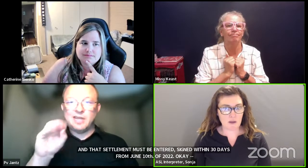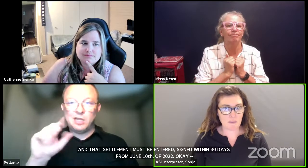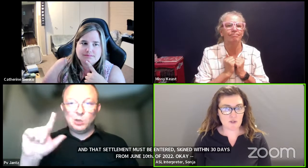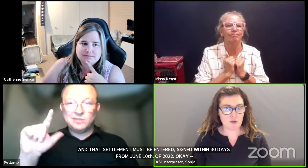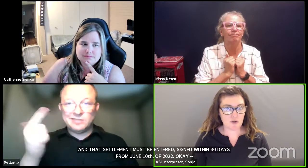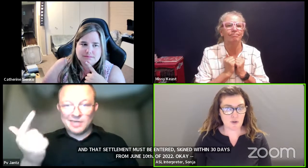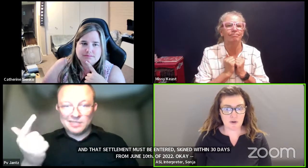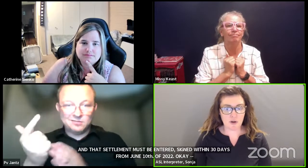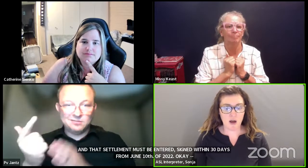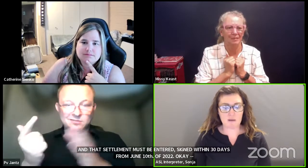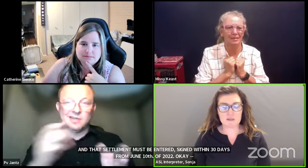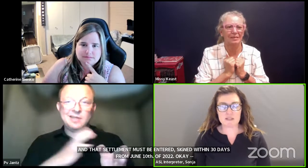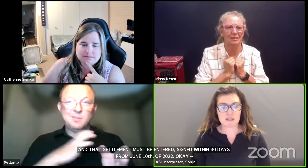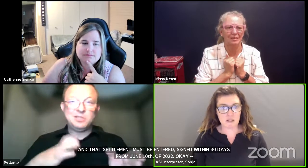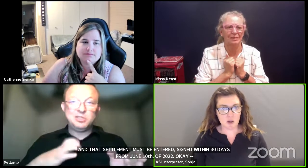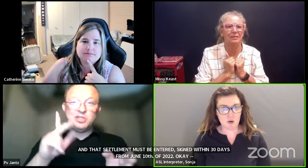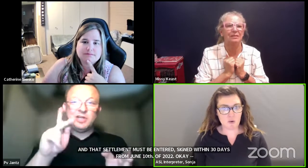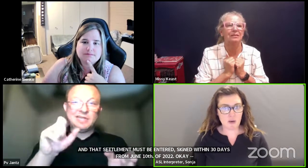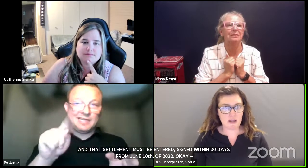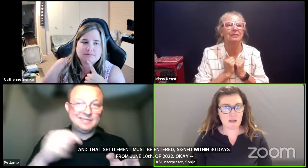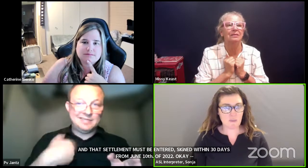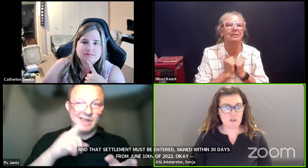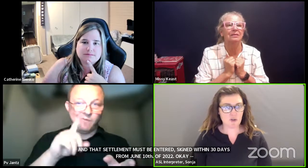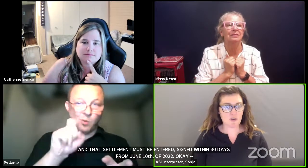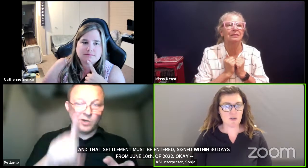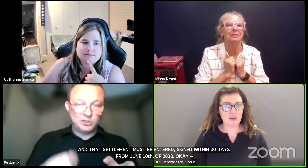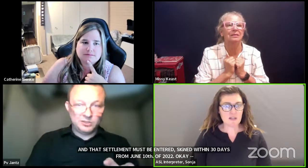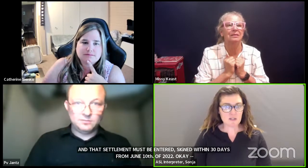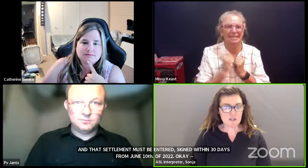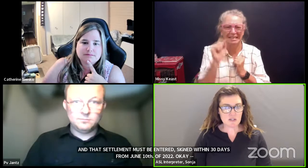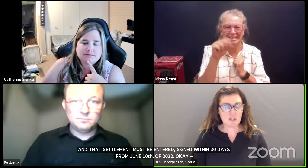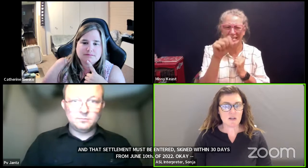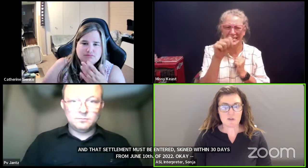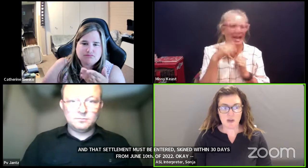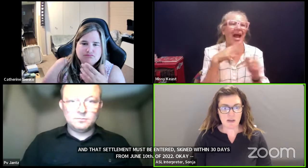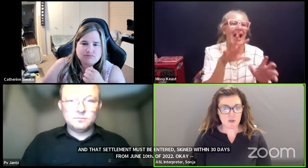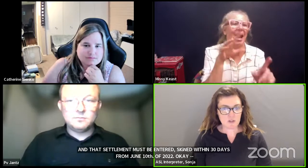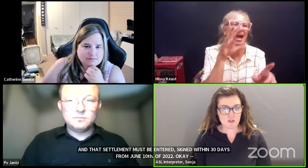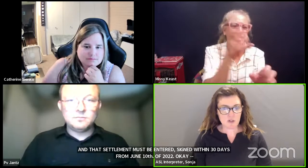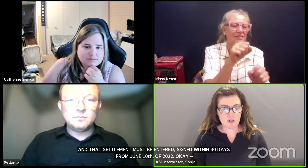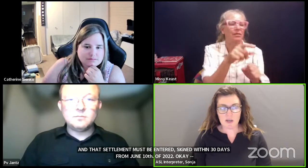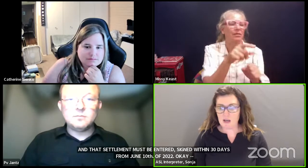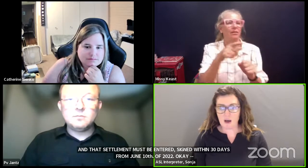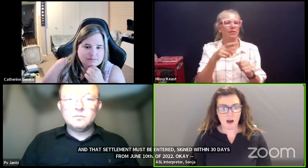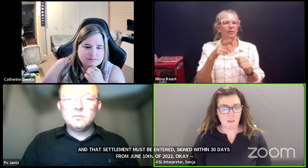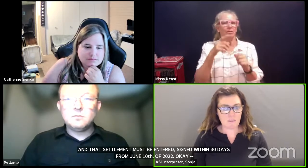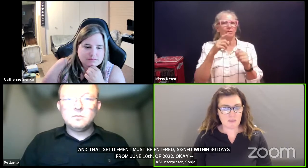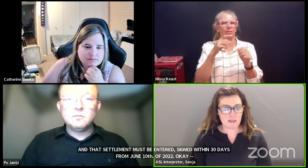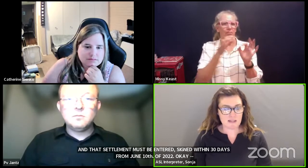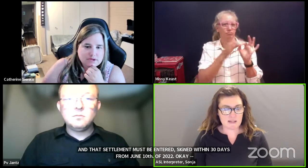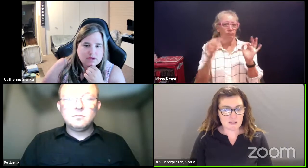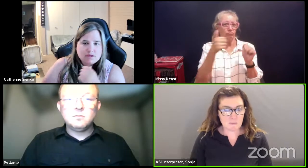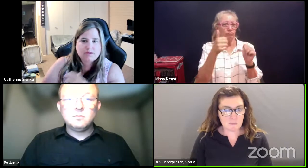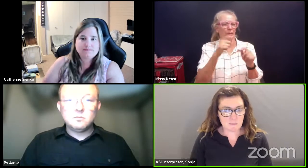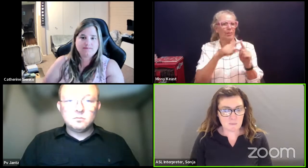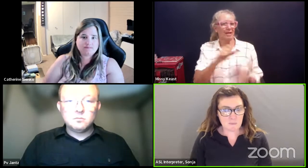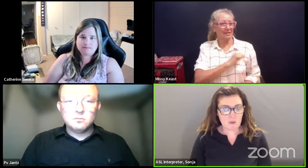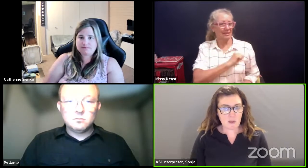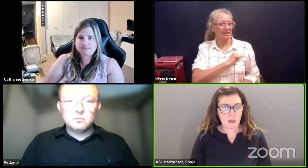We have Commissioner Cinco and Commissioner Keast. They have a question.